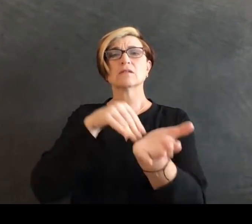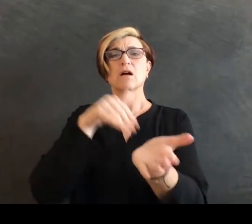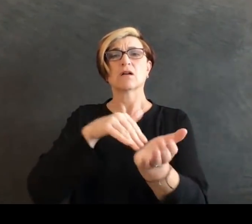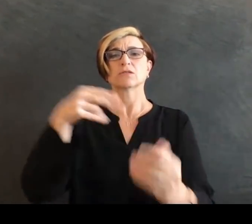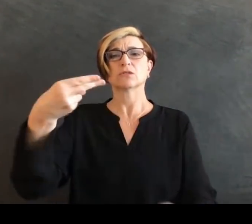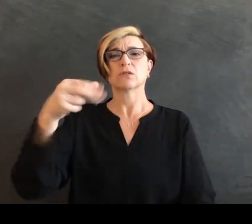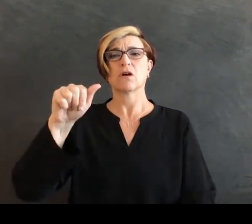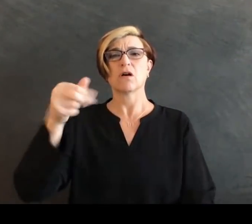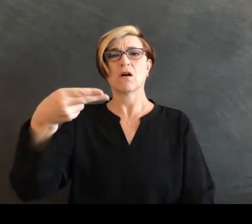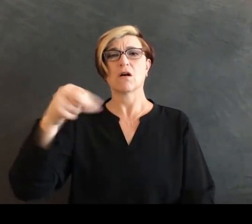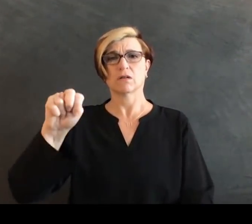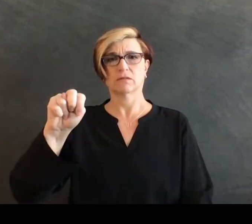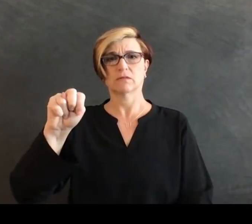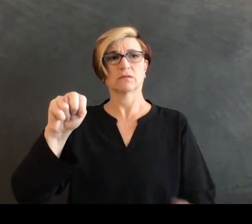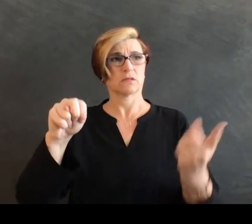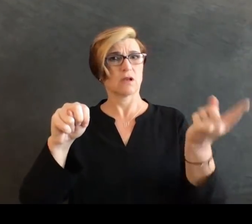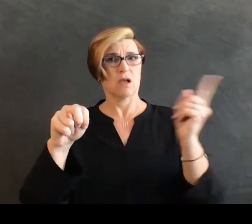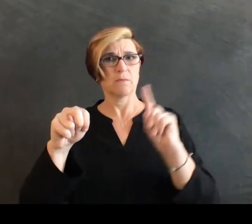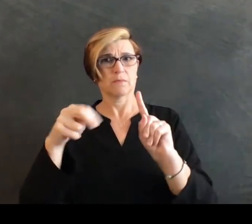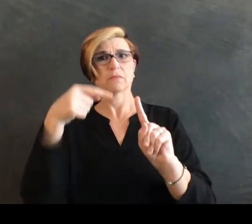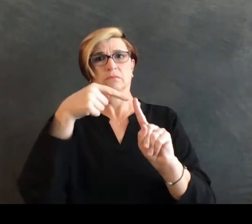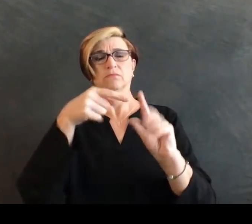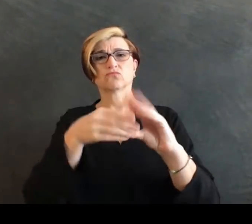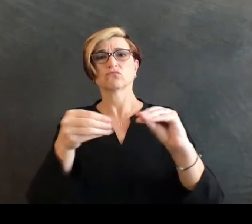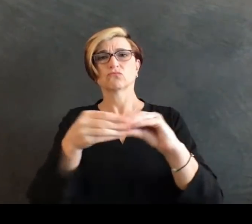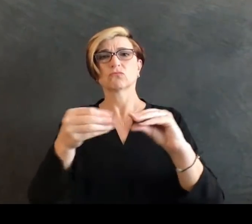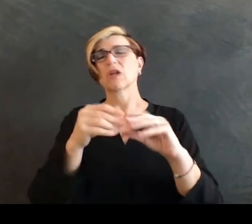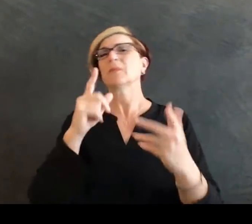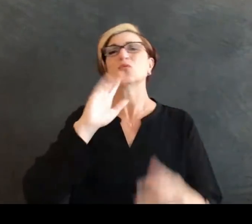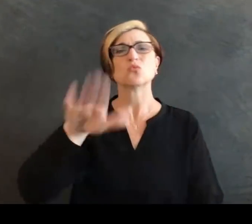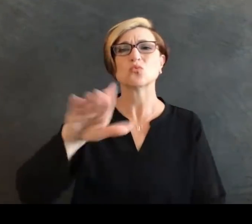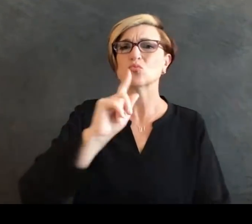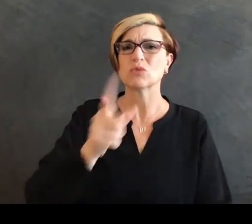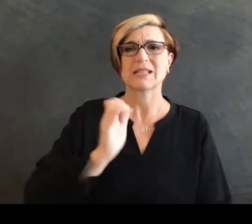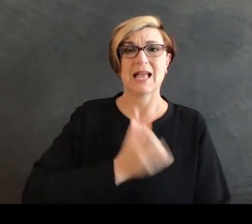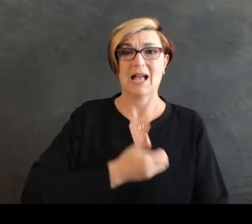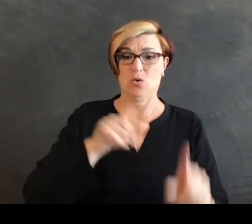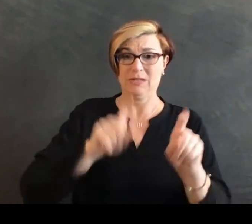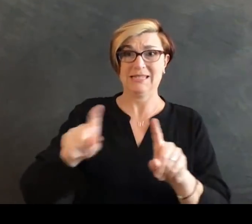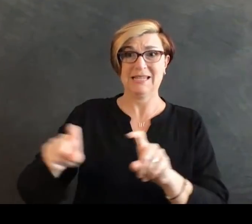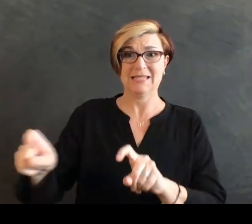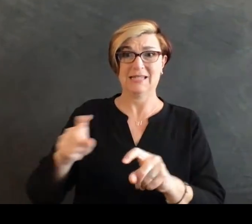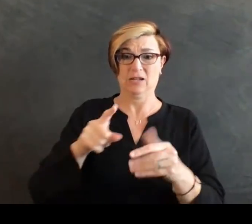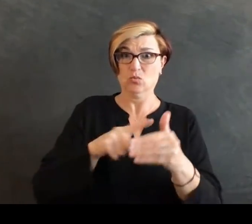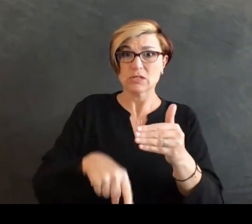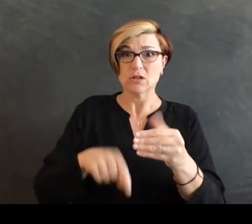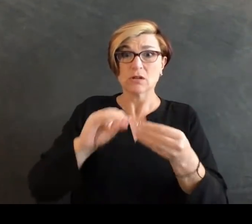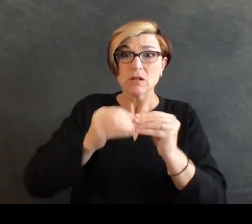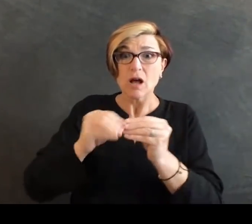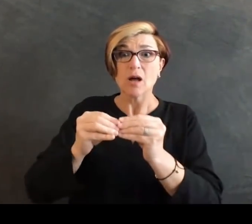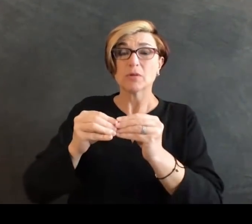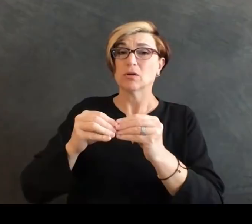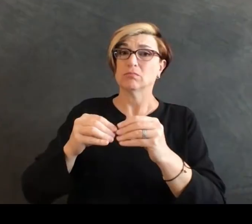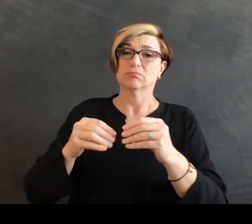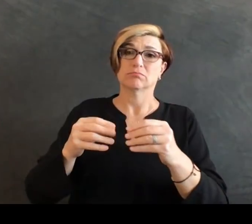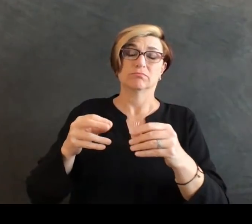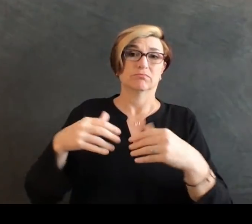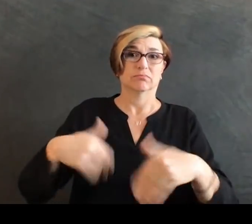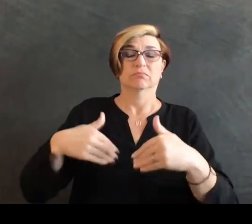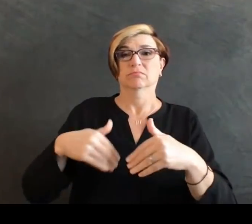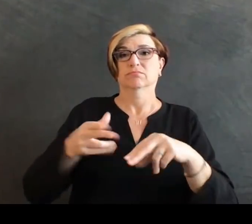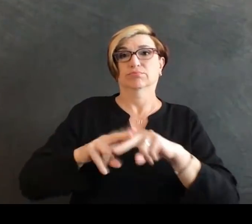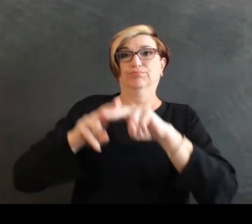have been incredible on testing, but in the days ahead, we're going to go even faster, and we have something from